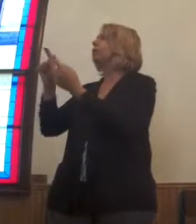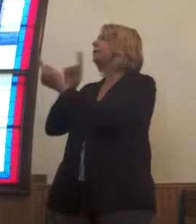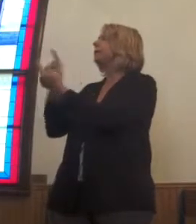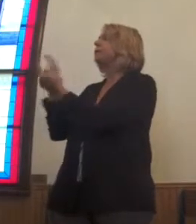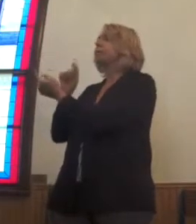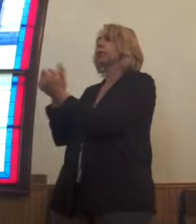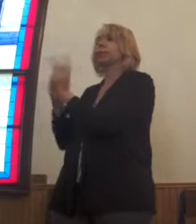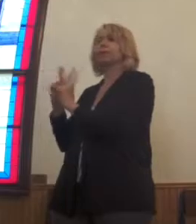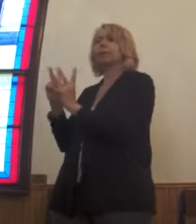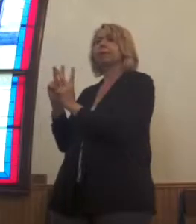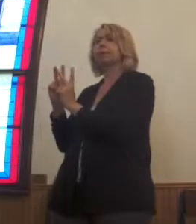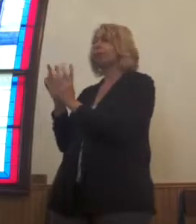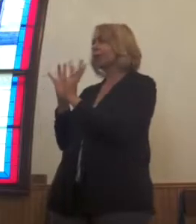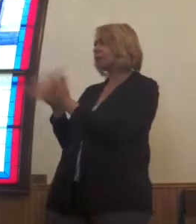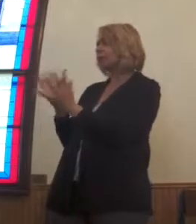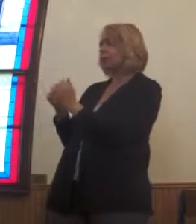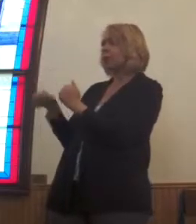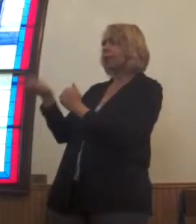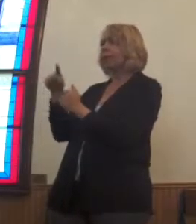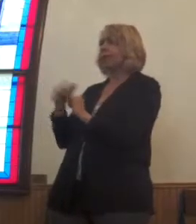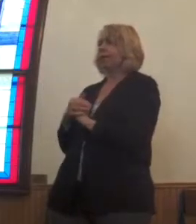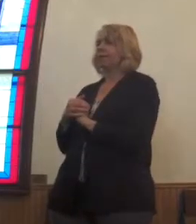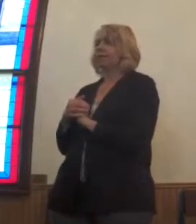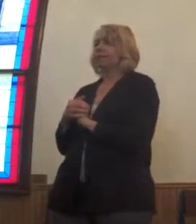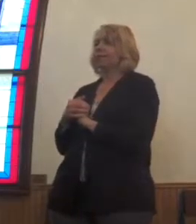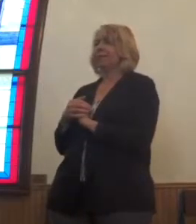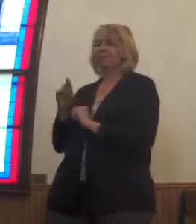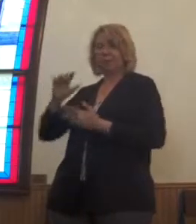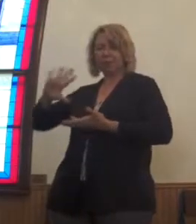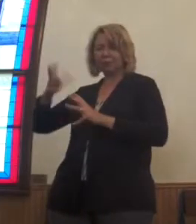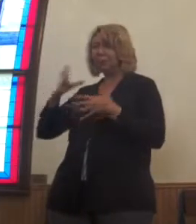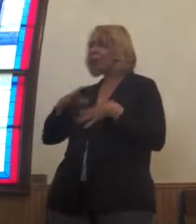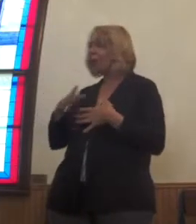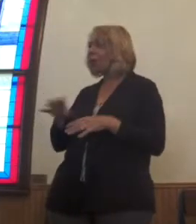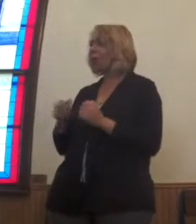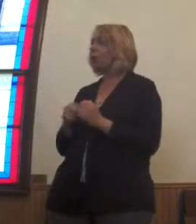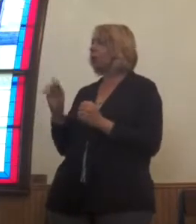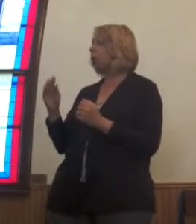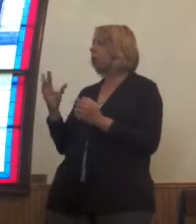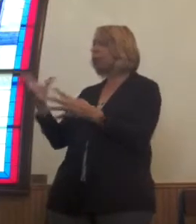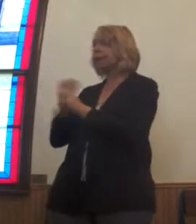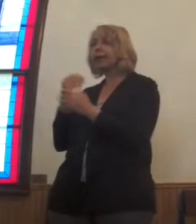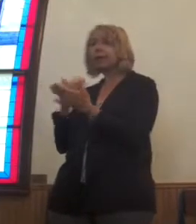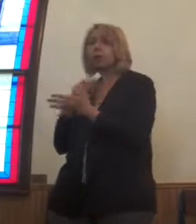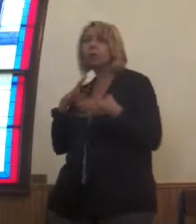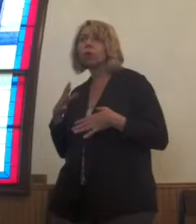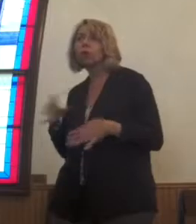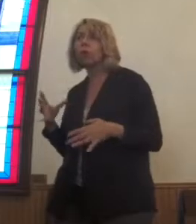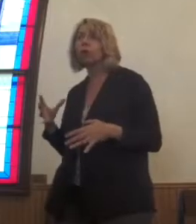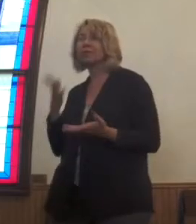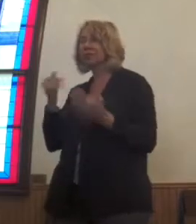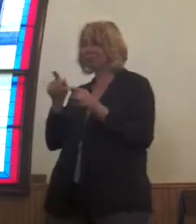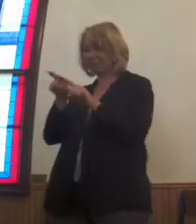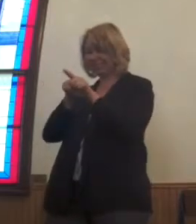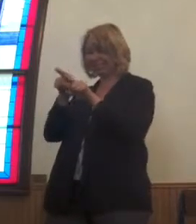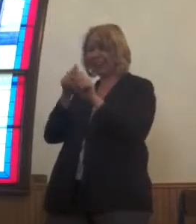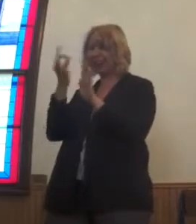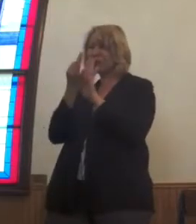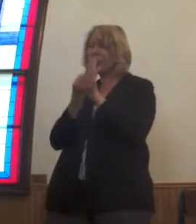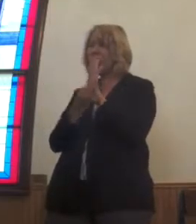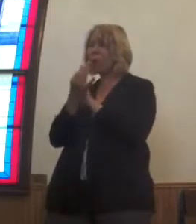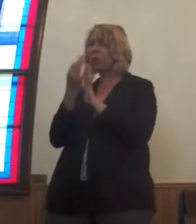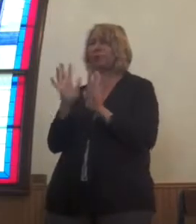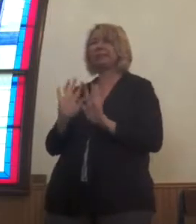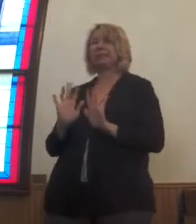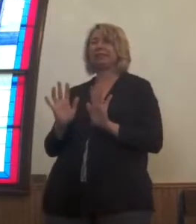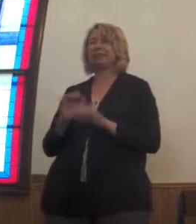to, need someone to somewhere to wash their clothes or whatever there is, or get new clothes if they're, like I said, if their socks have holes in them.